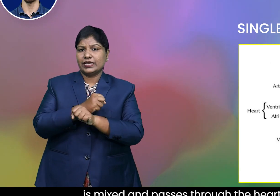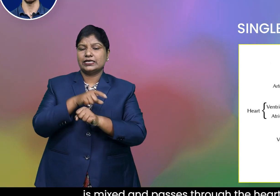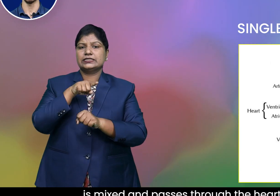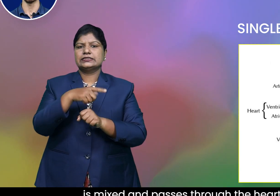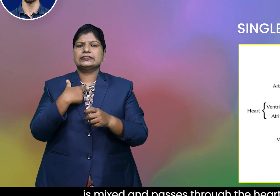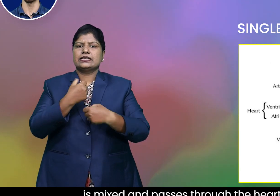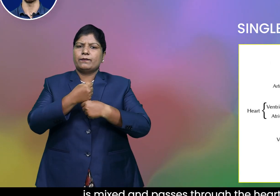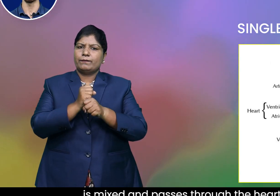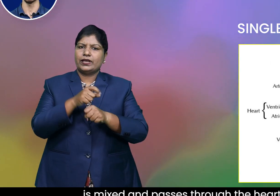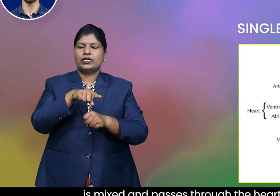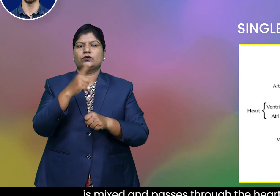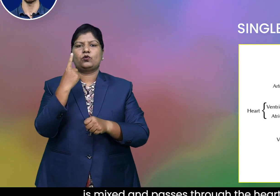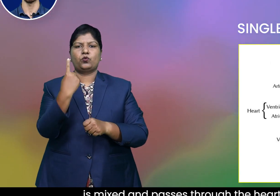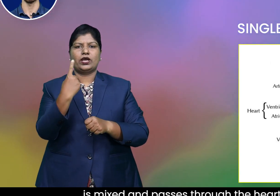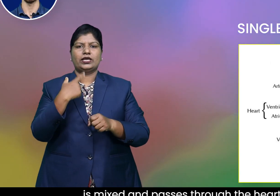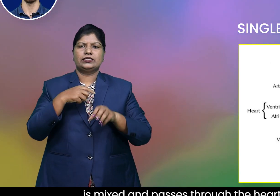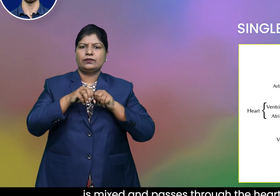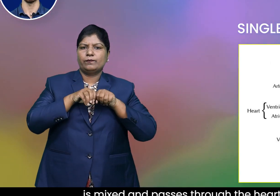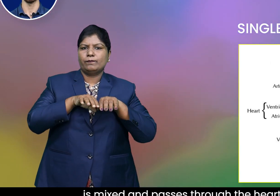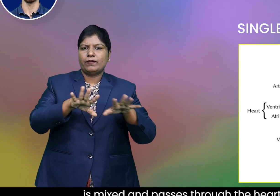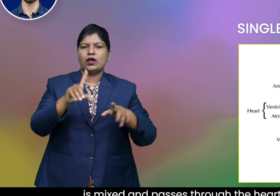through the heart only once.